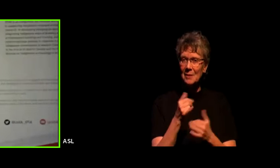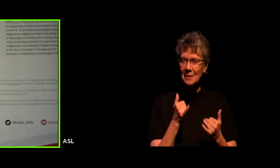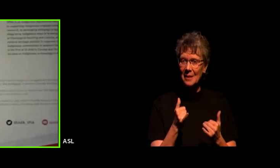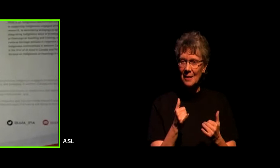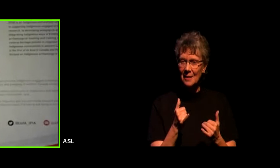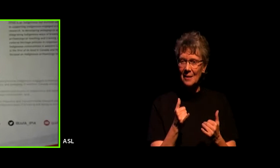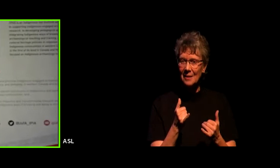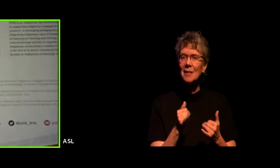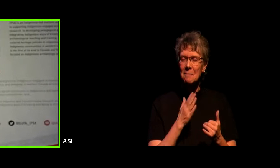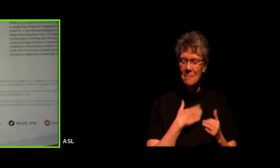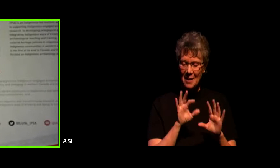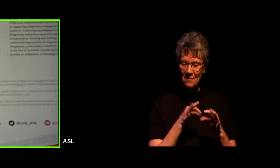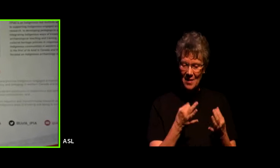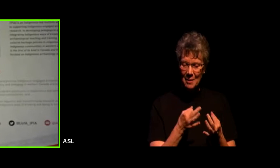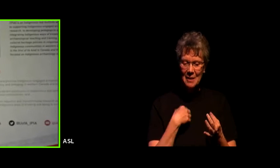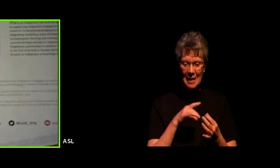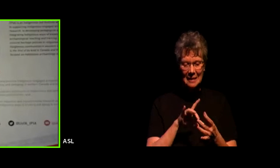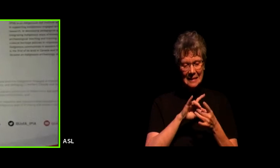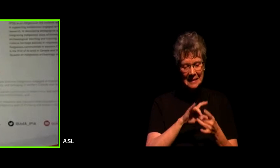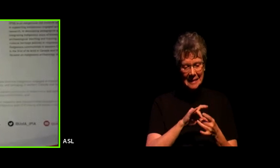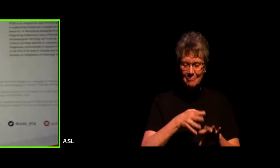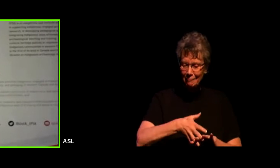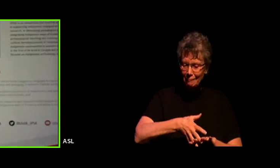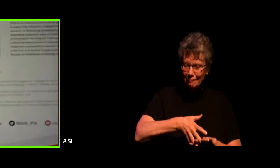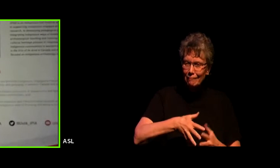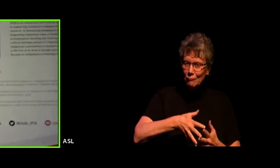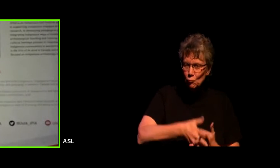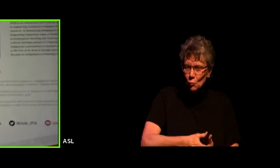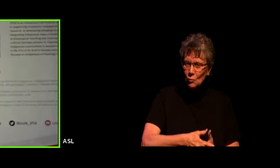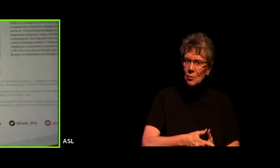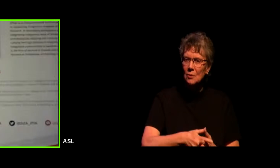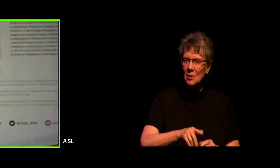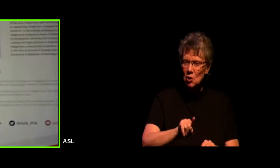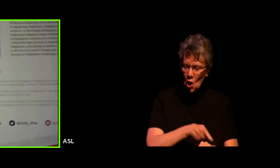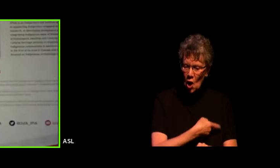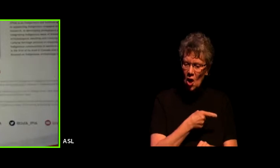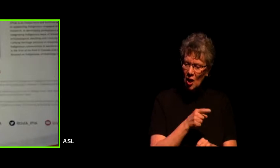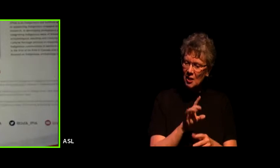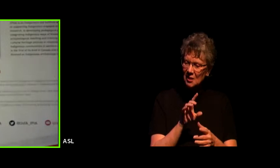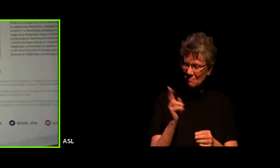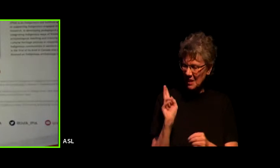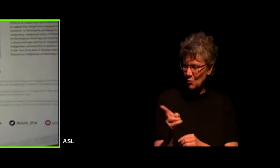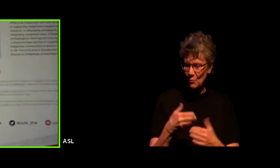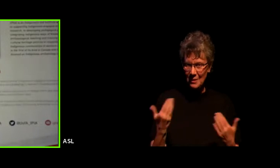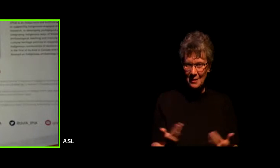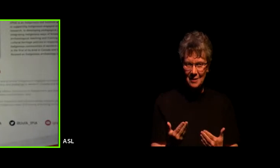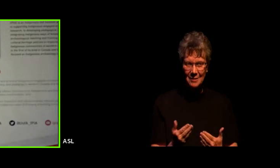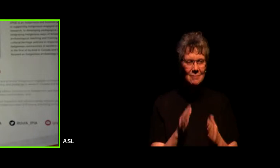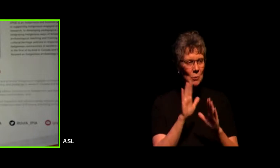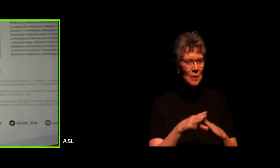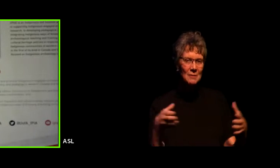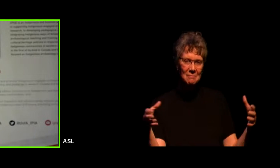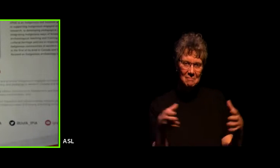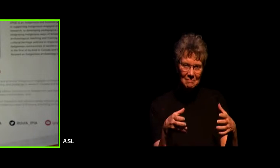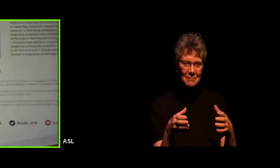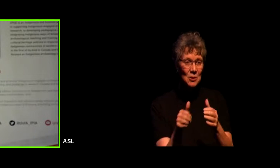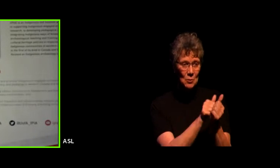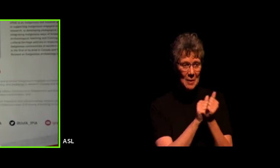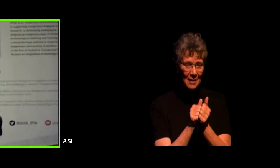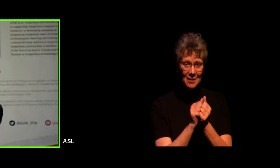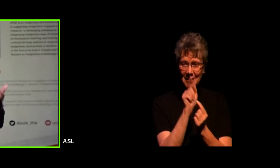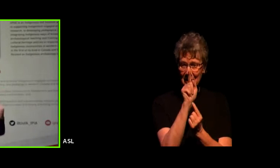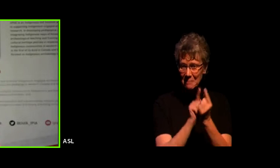family has very deep and long connections. And it's always great to be here to gather and to gather in person. And it's really great to